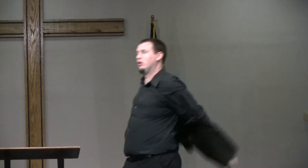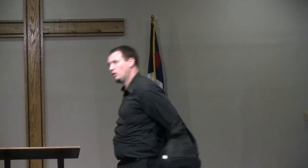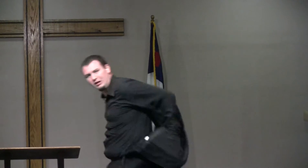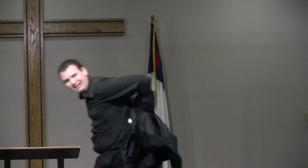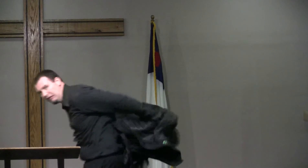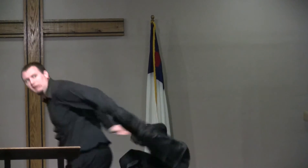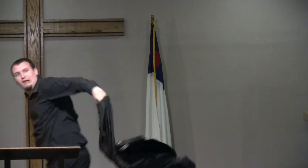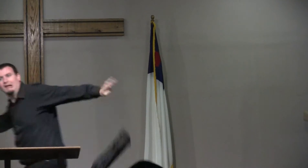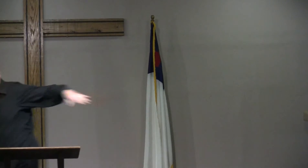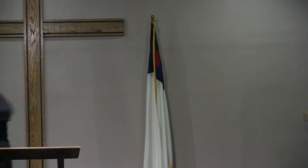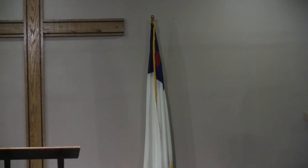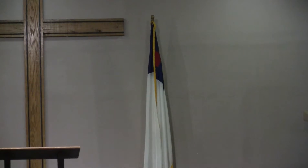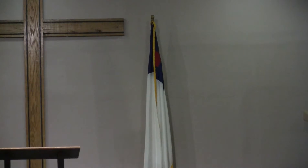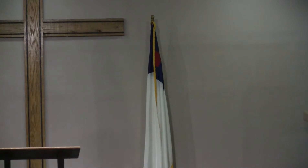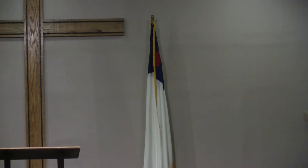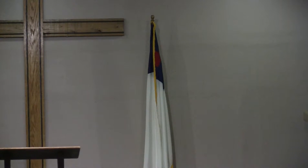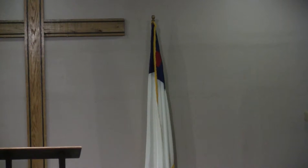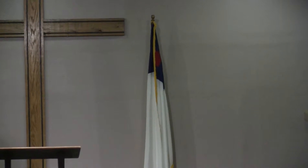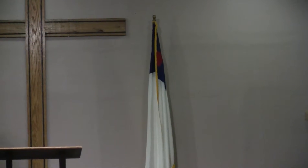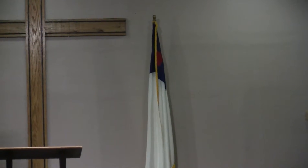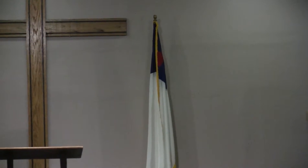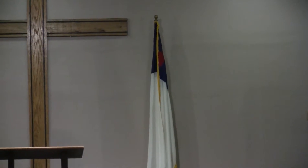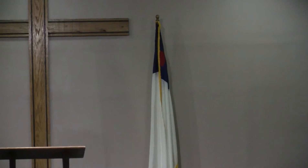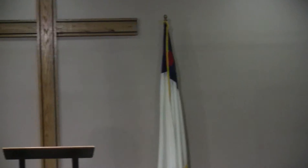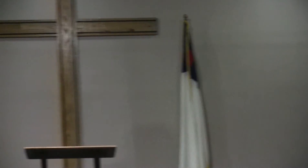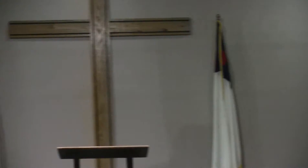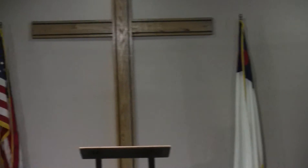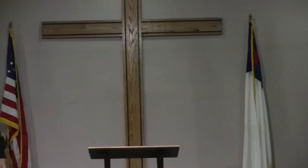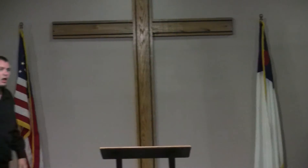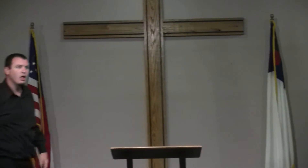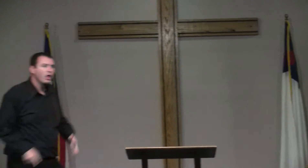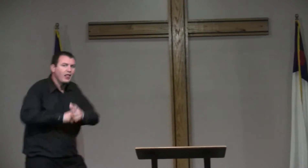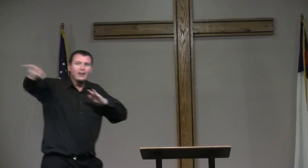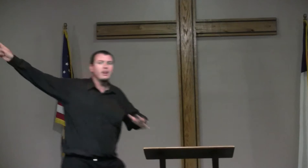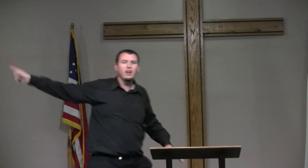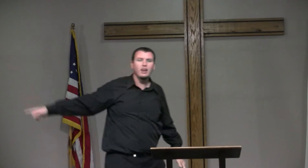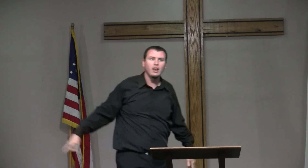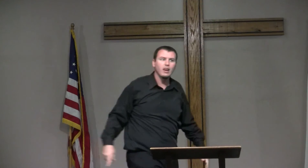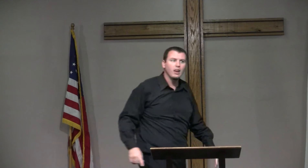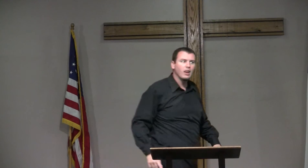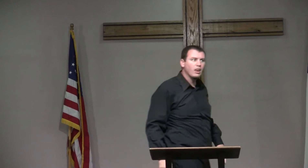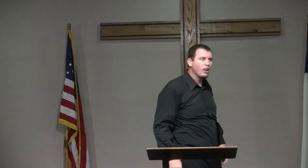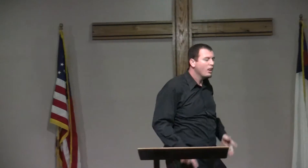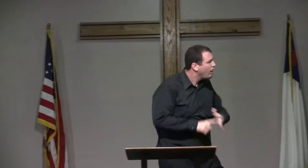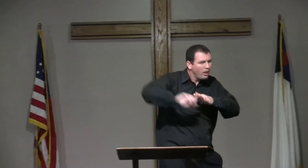and Joseph, he just takes his coat off and starts running away.